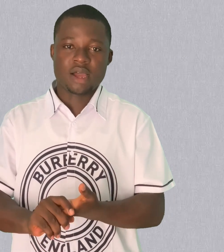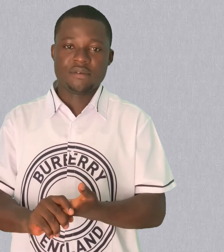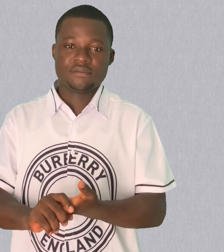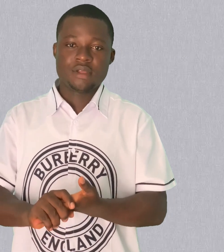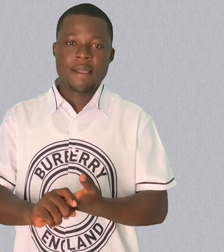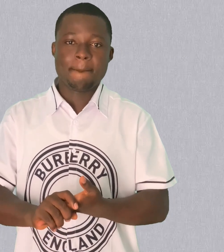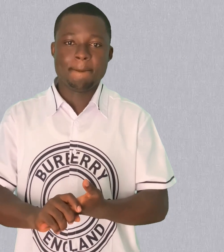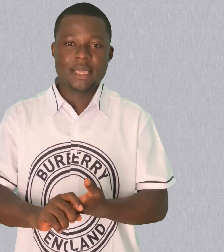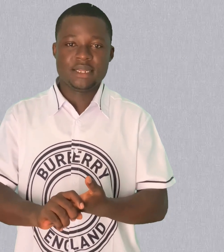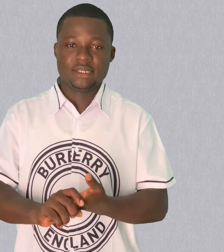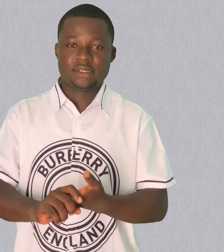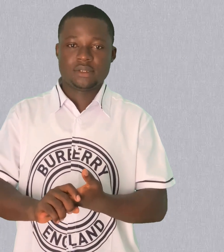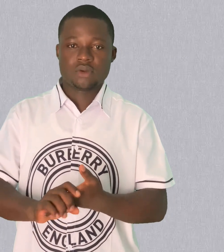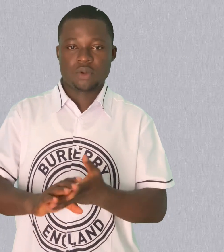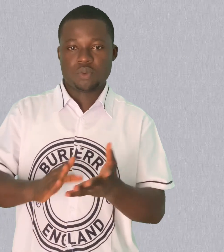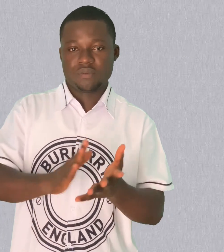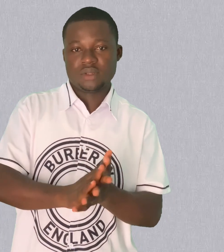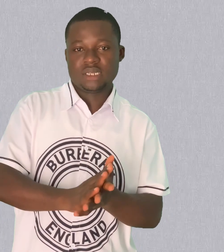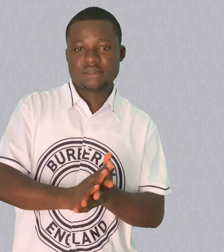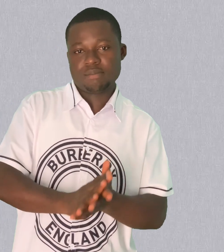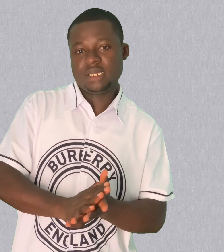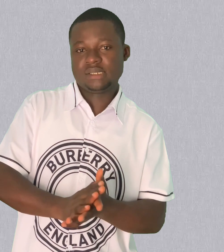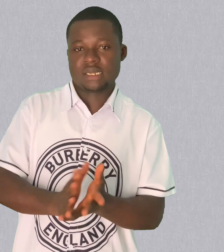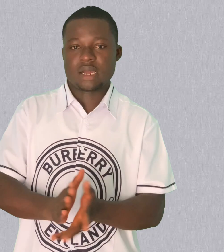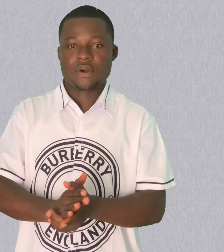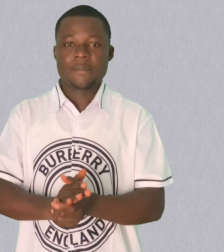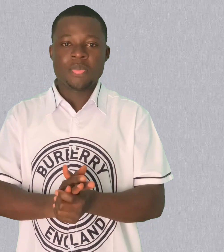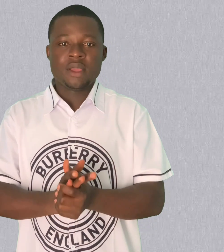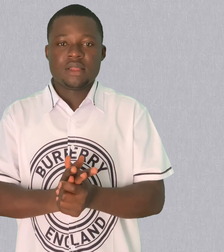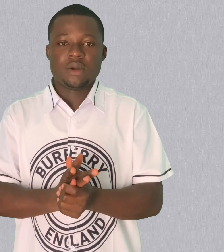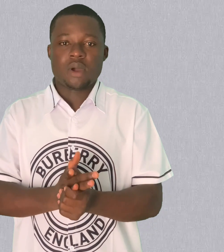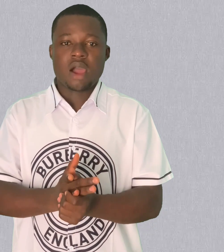have minute. Okay, we've done that. Minute and hour. Now we have